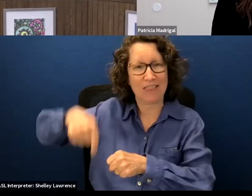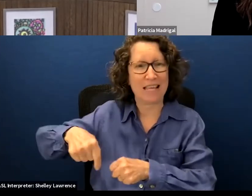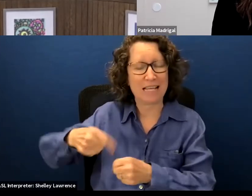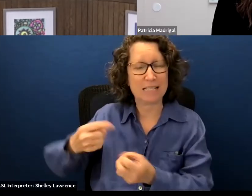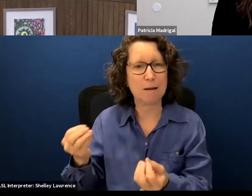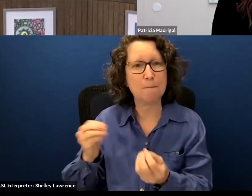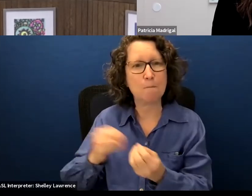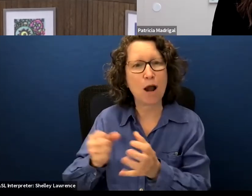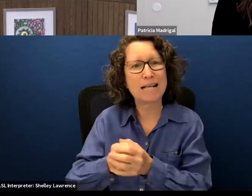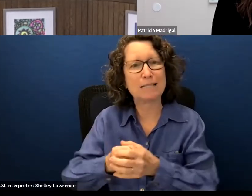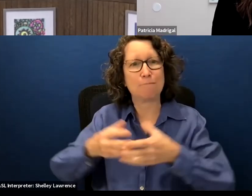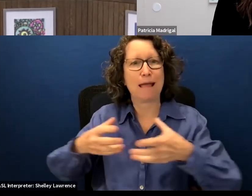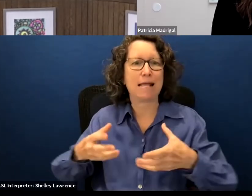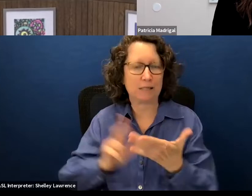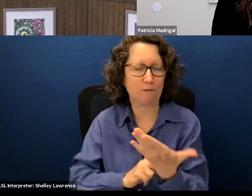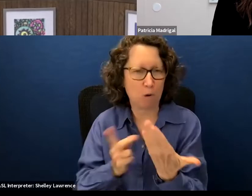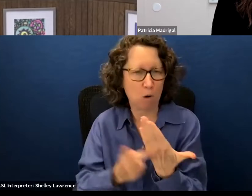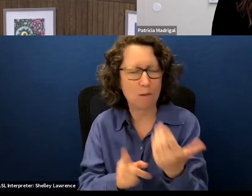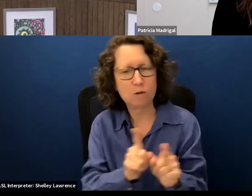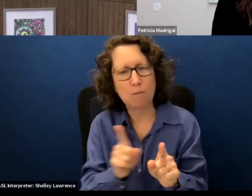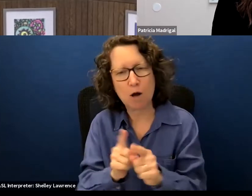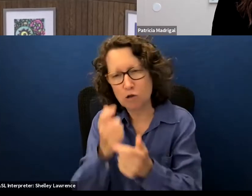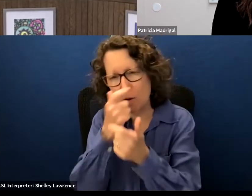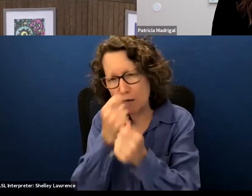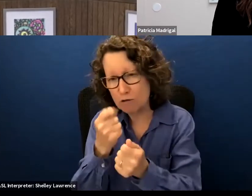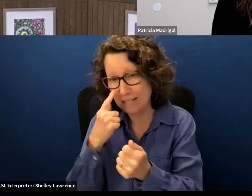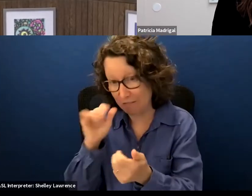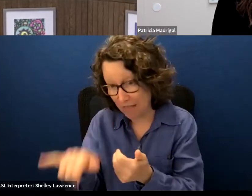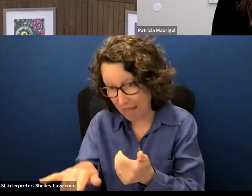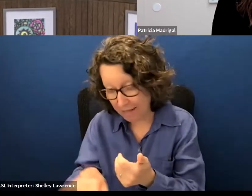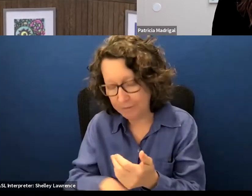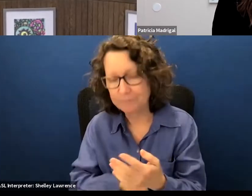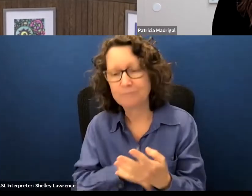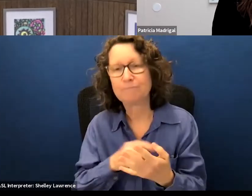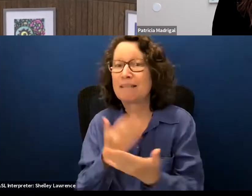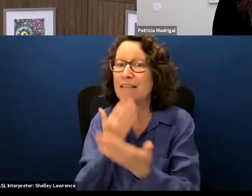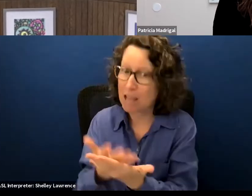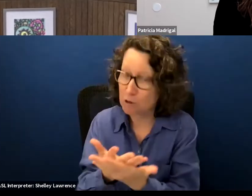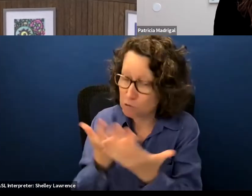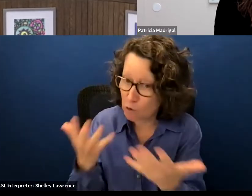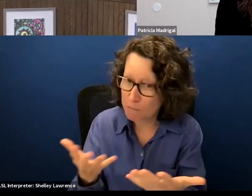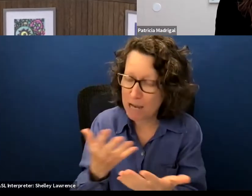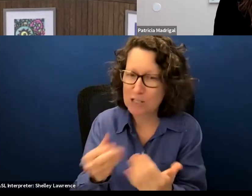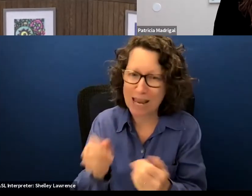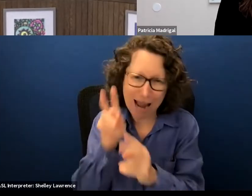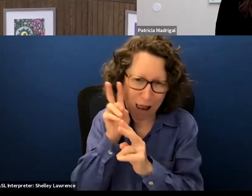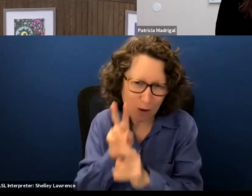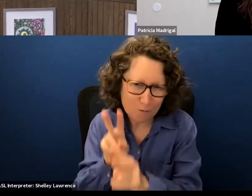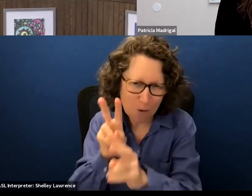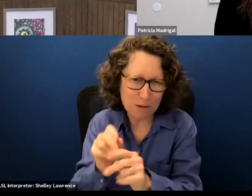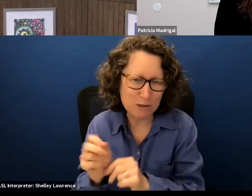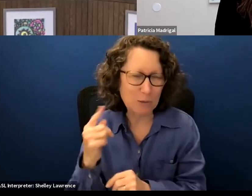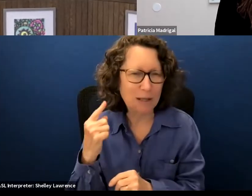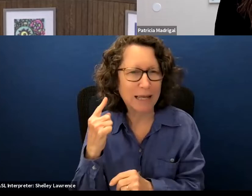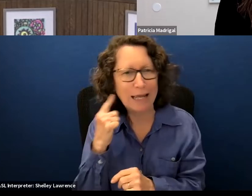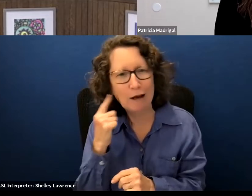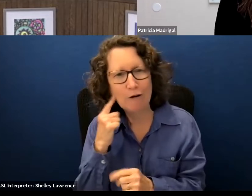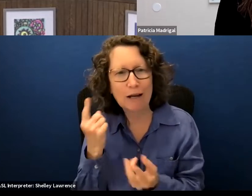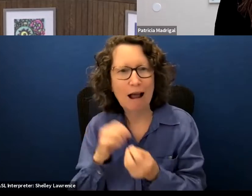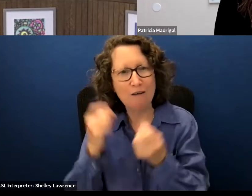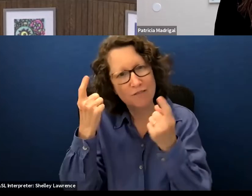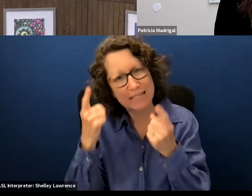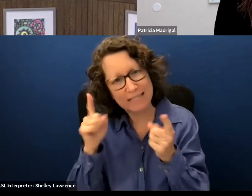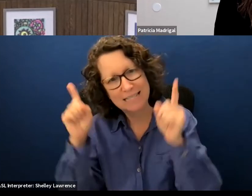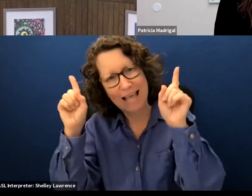more expansive program. So I'm also very much interested in that. Thank you very much, and I look forward to hearing of the